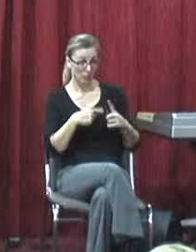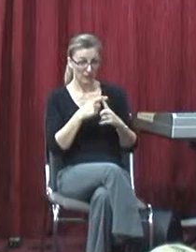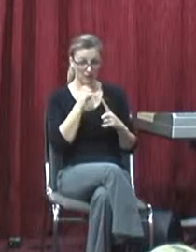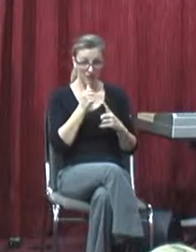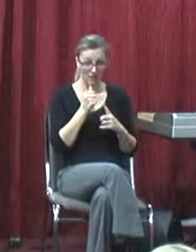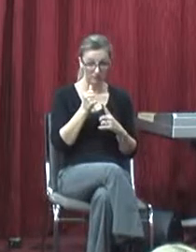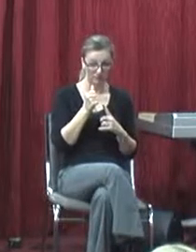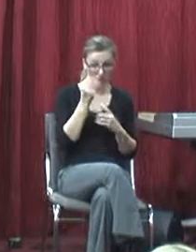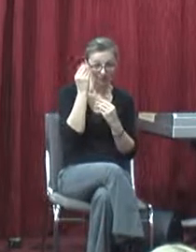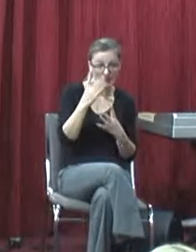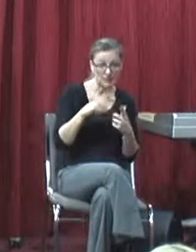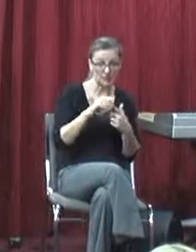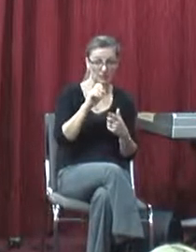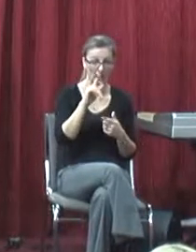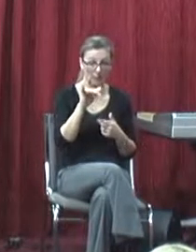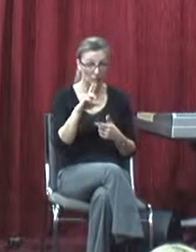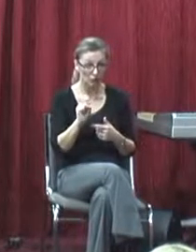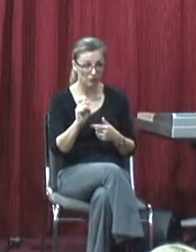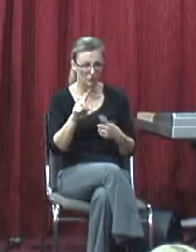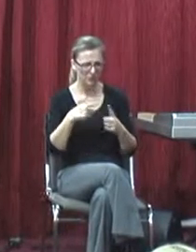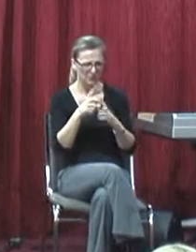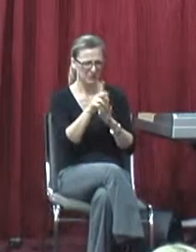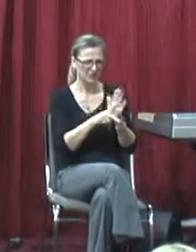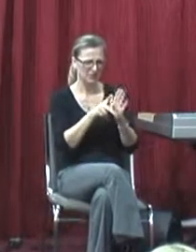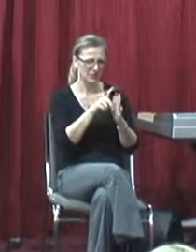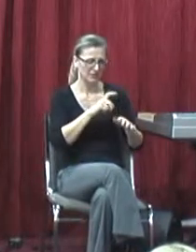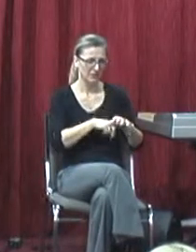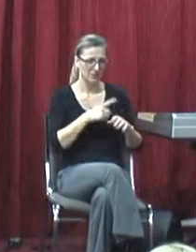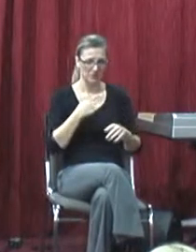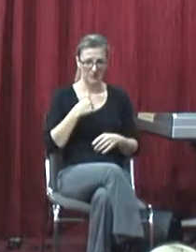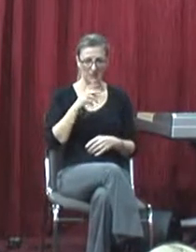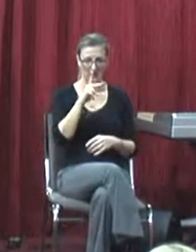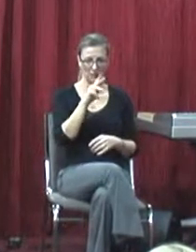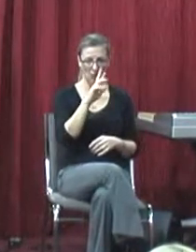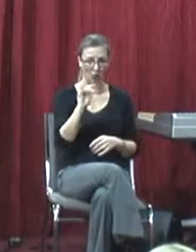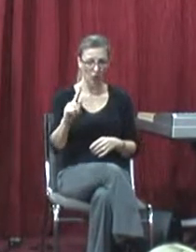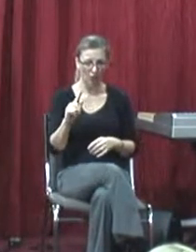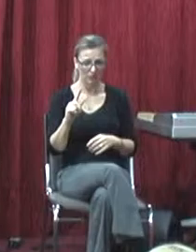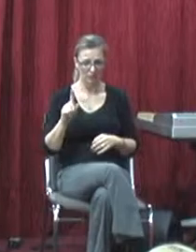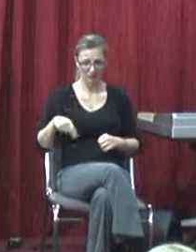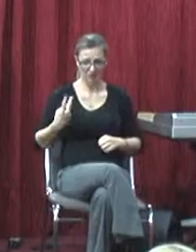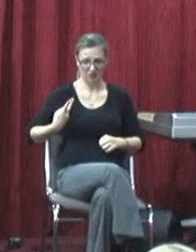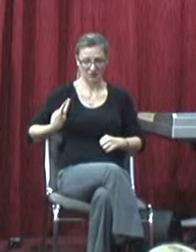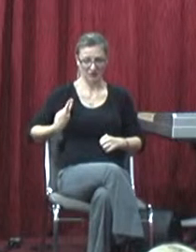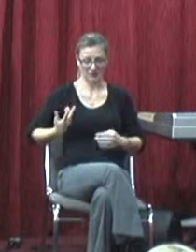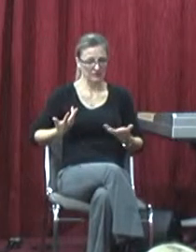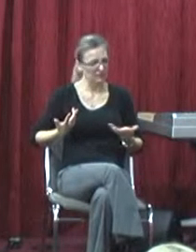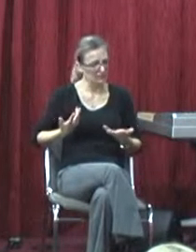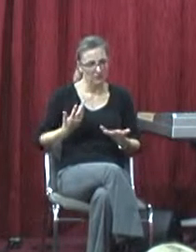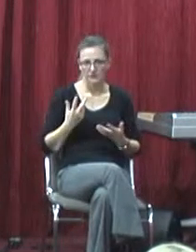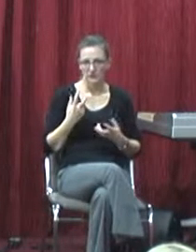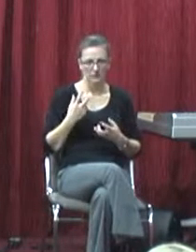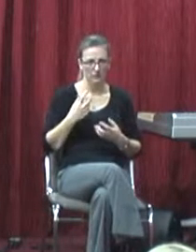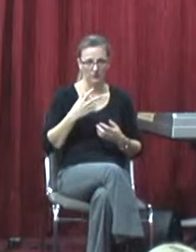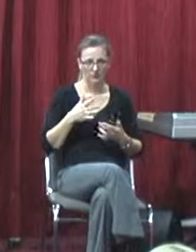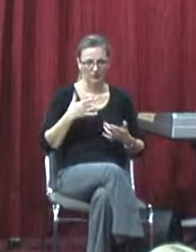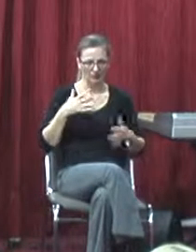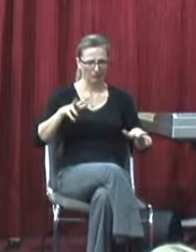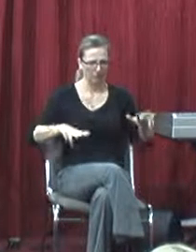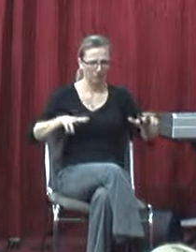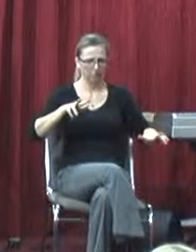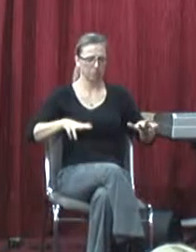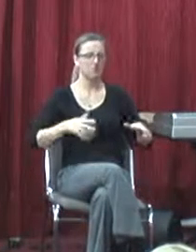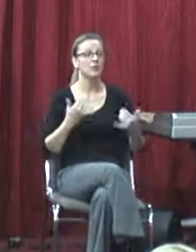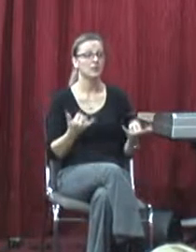like, we went through a period of time where there was just Carl and I as elders, I'm feeling much more comfortable now because there's five of us. Okay?